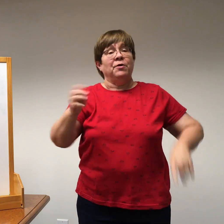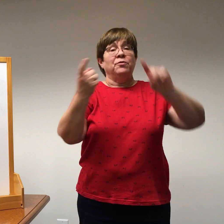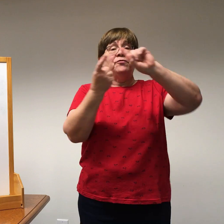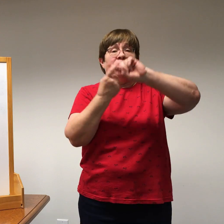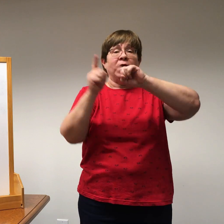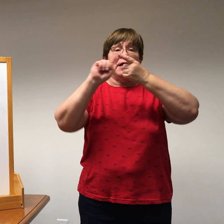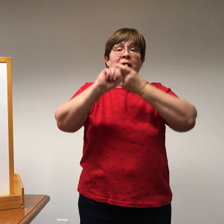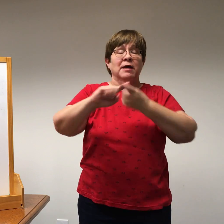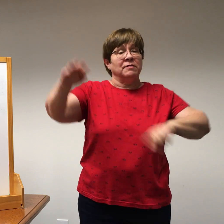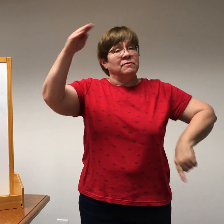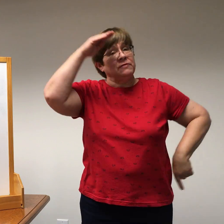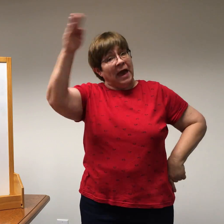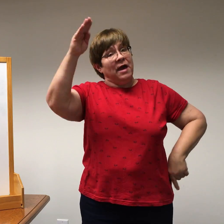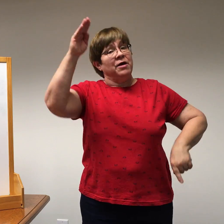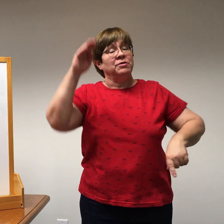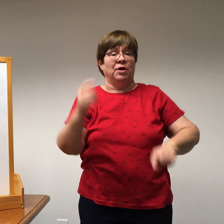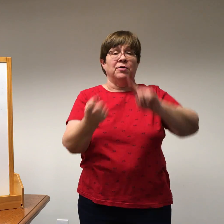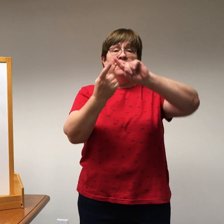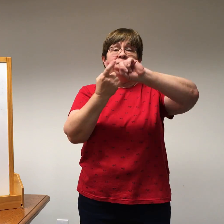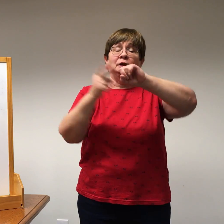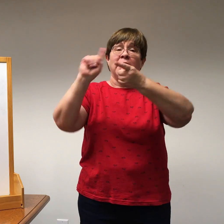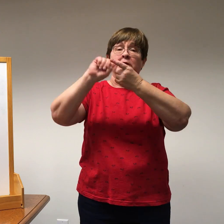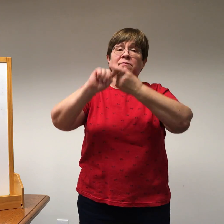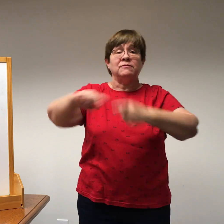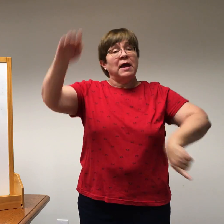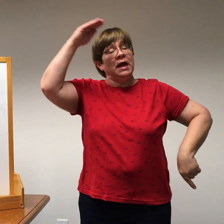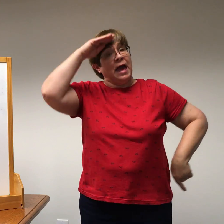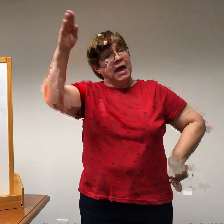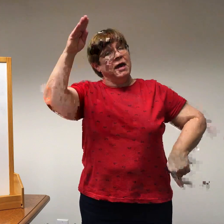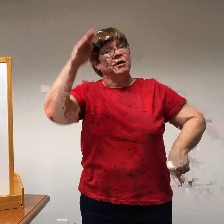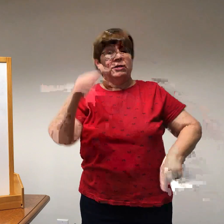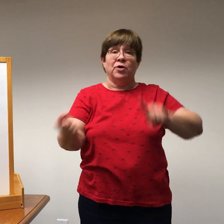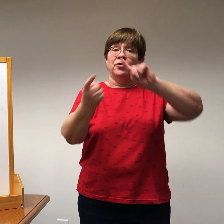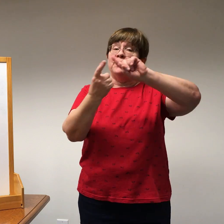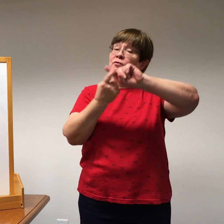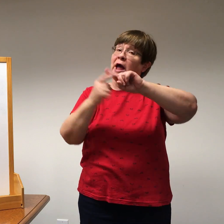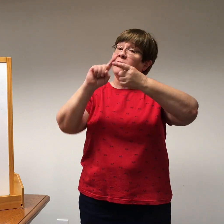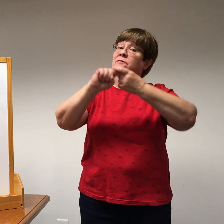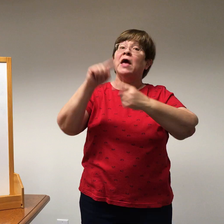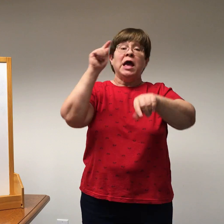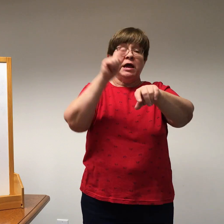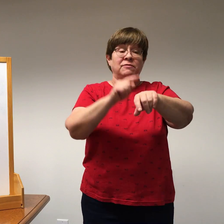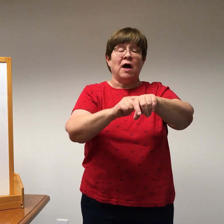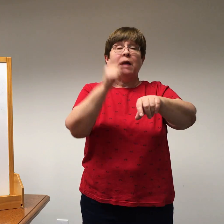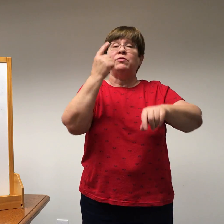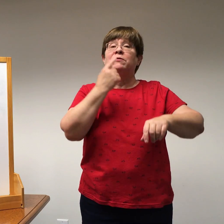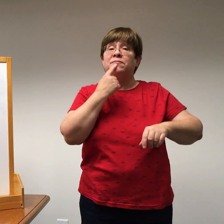Hello, friends. Hello, friends. Hello, friends. It's time to